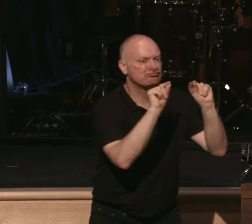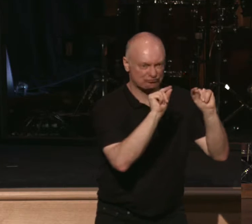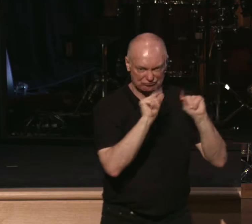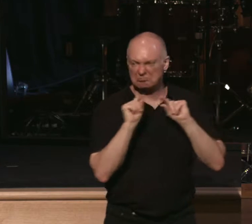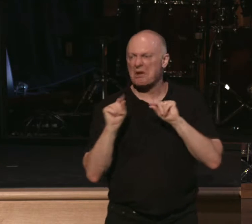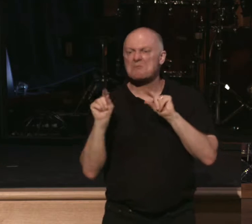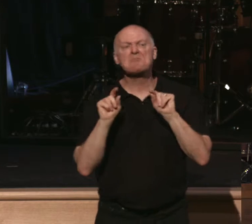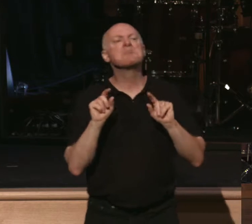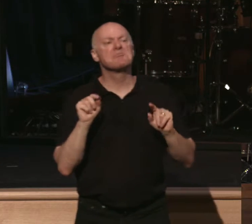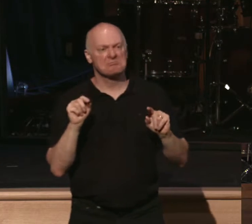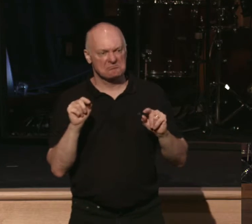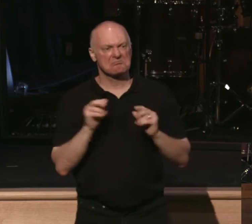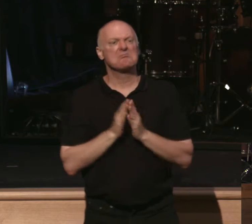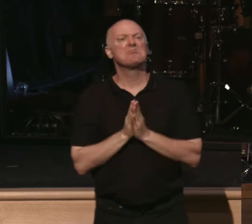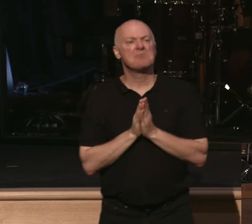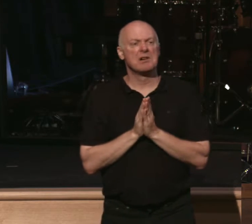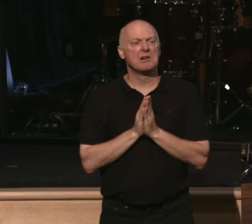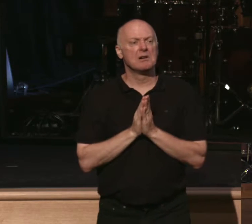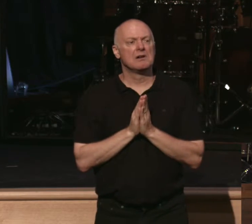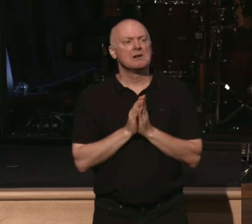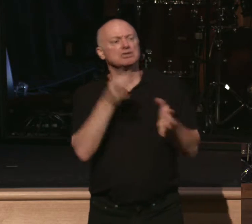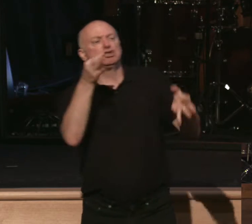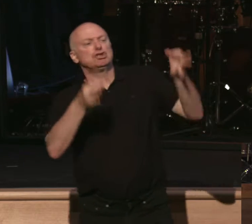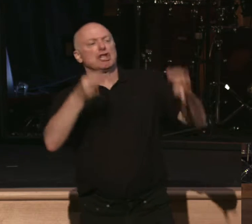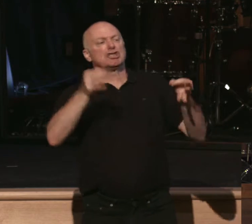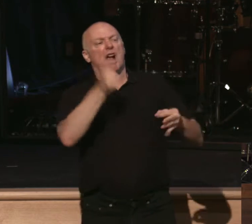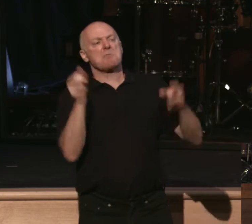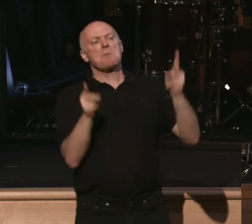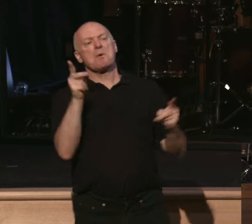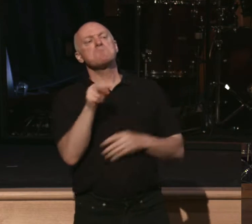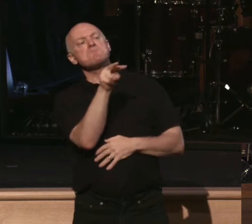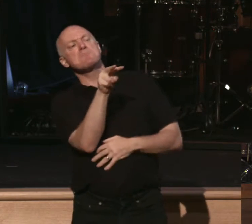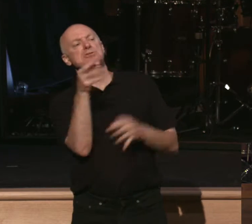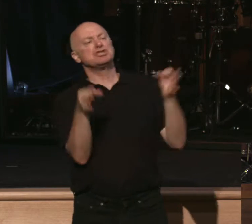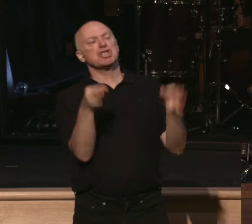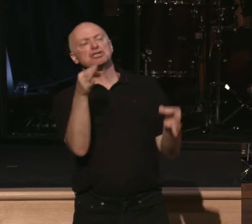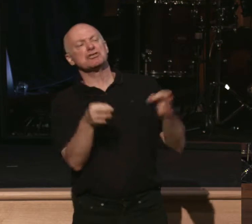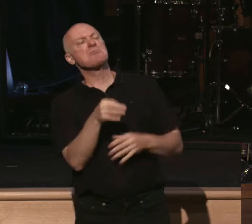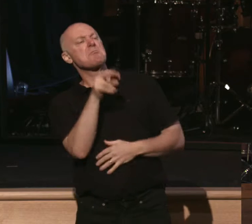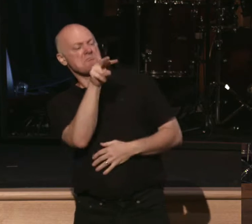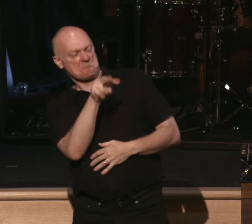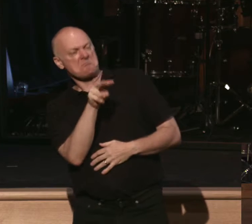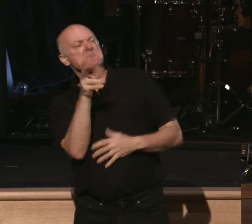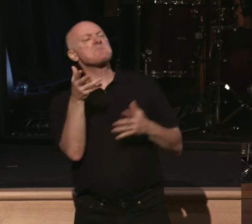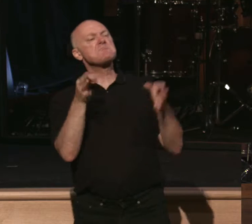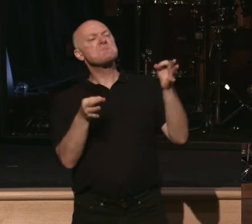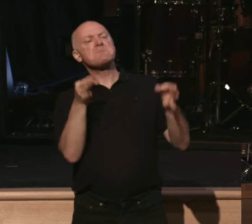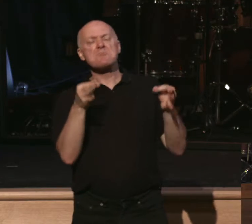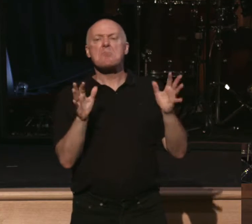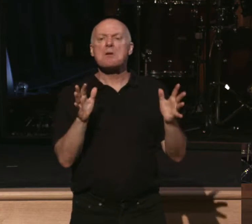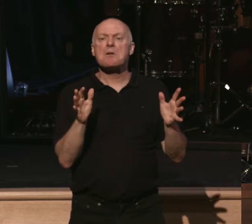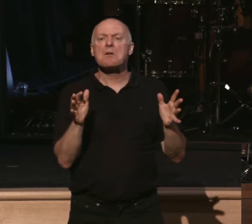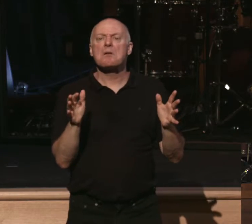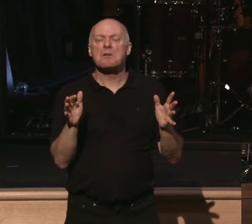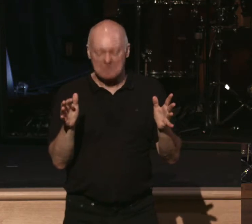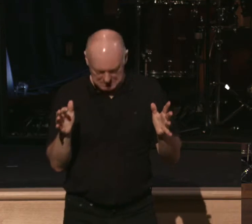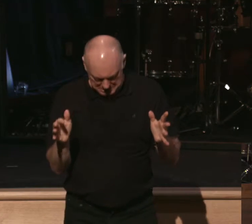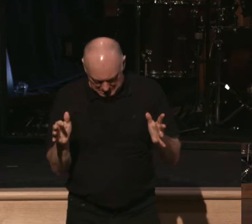gossiping about people, judging the motives of other people,